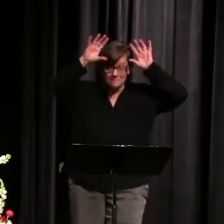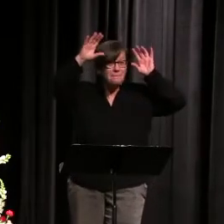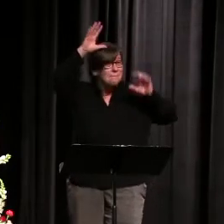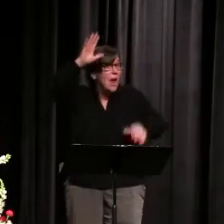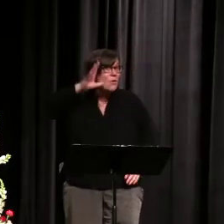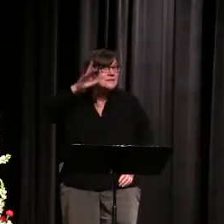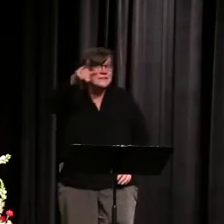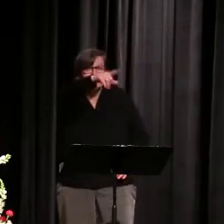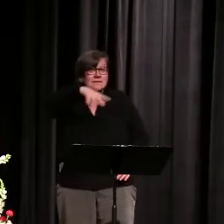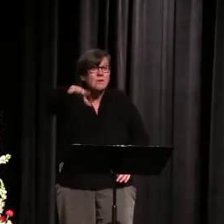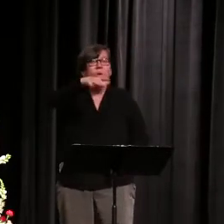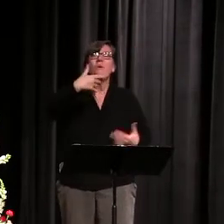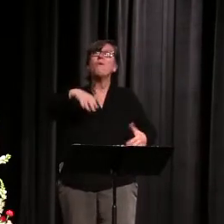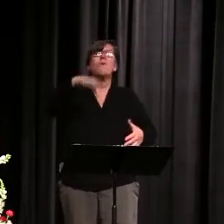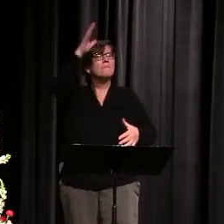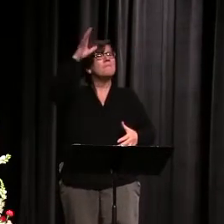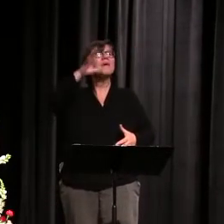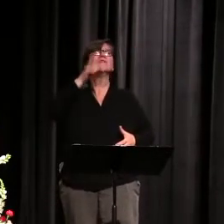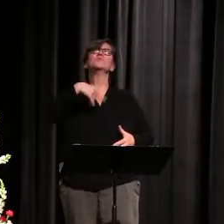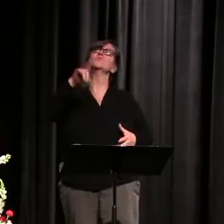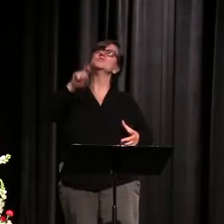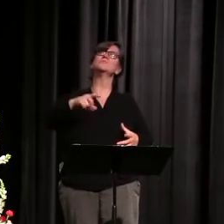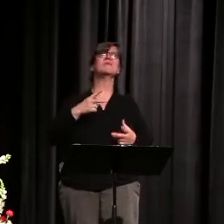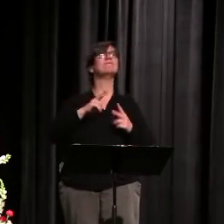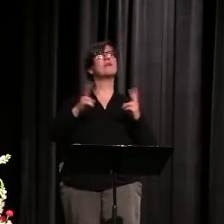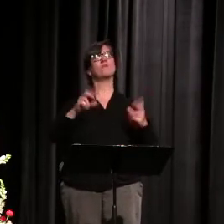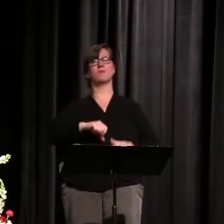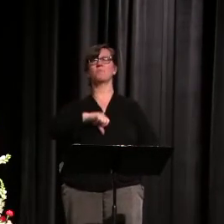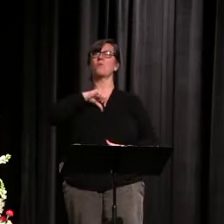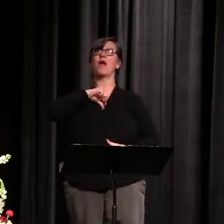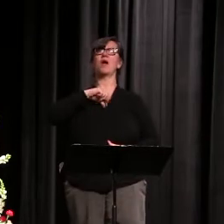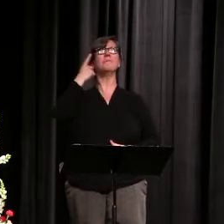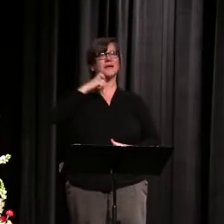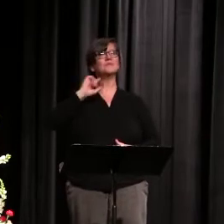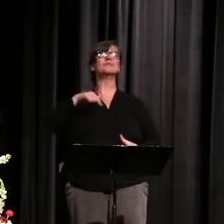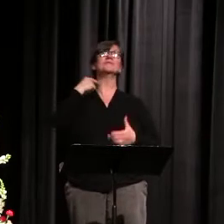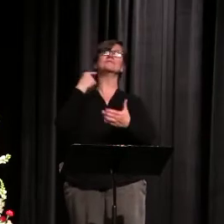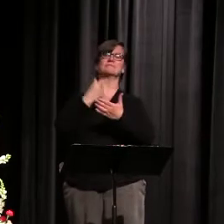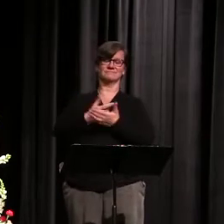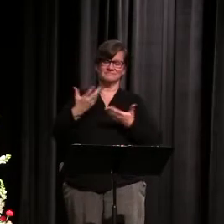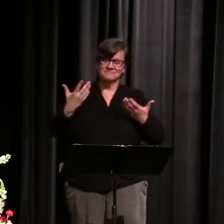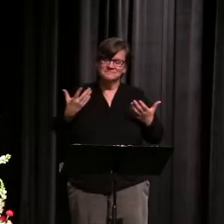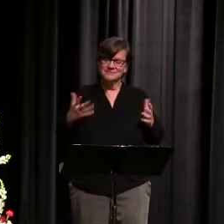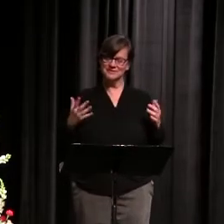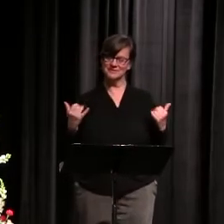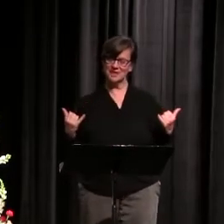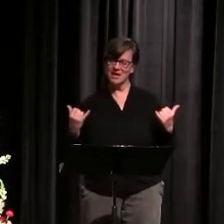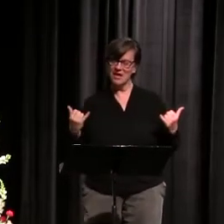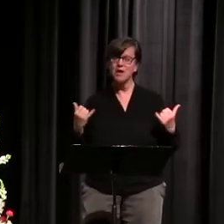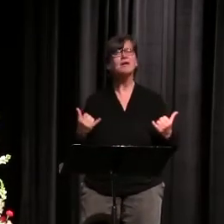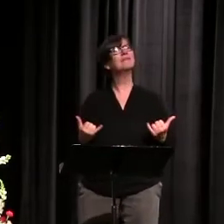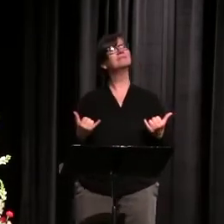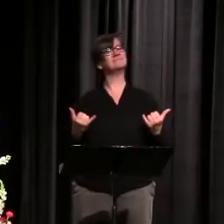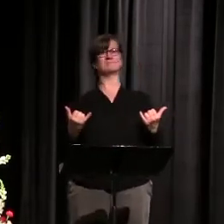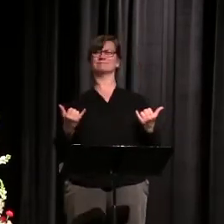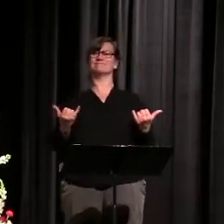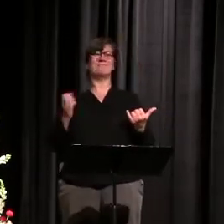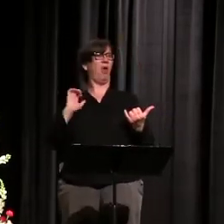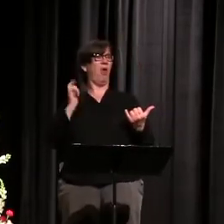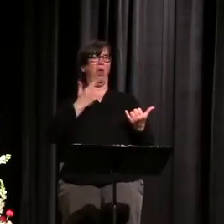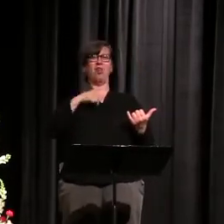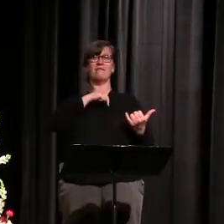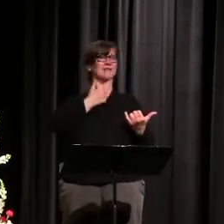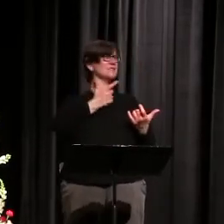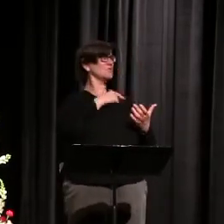house into Fairport High School. None of us graduating today could have done so without your guidance, love,